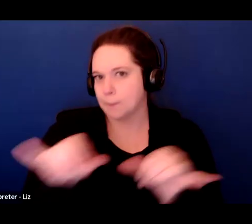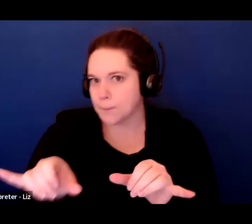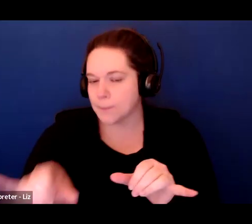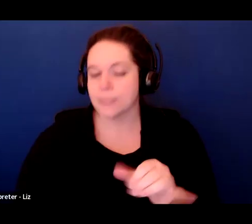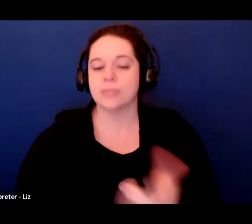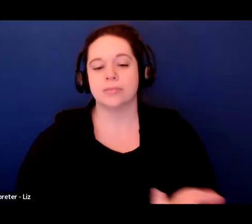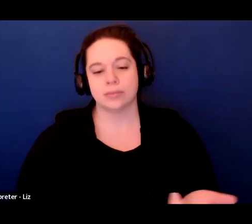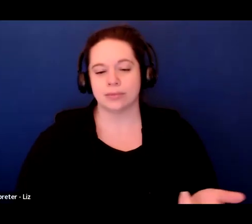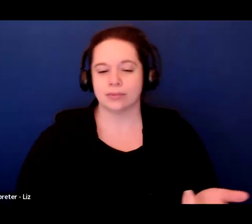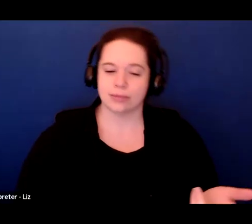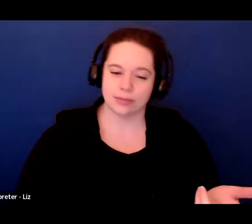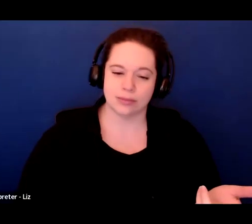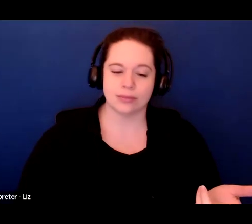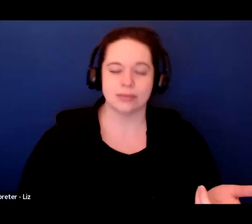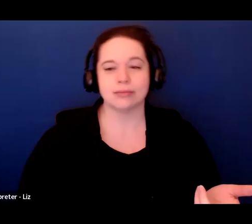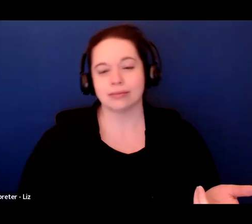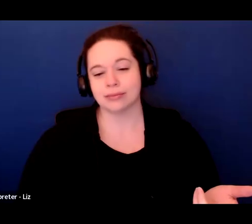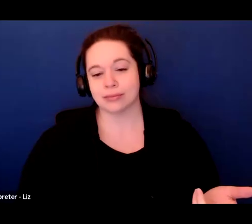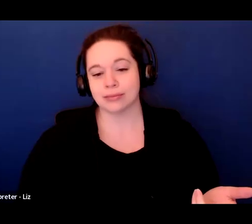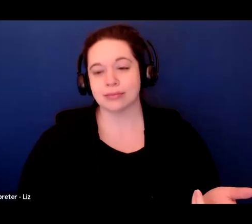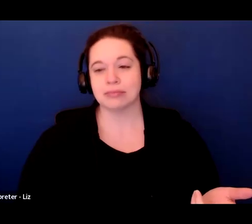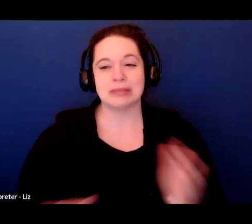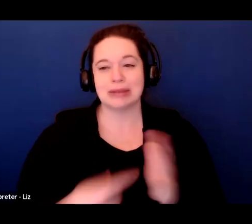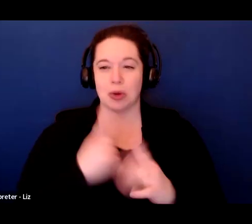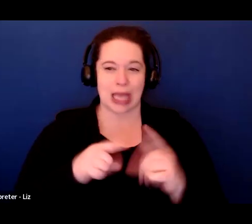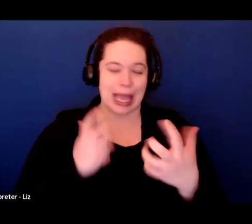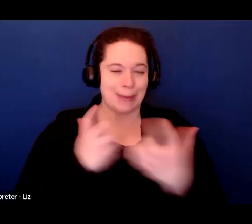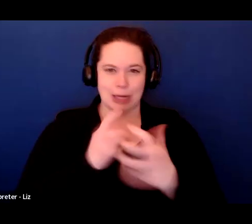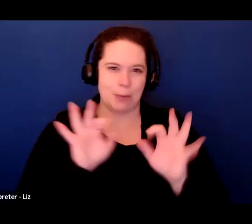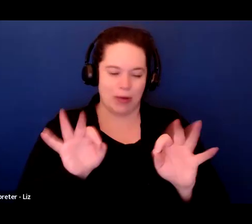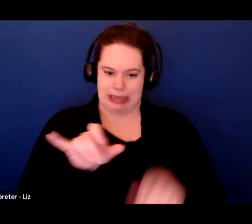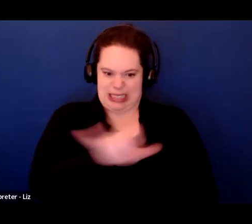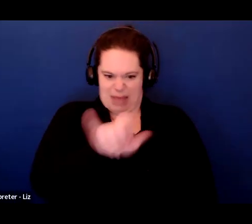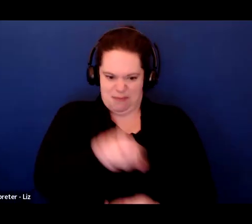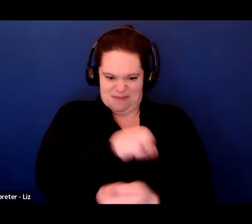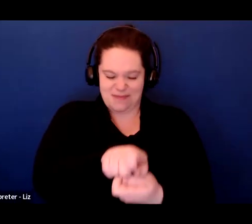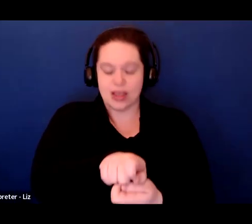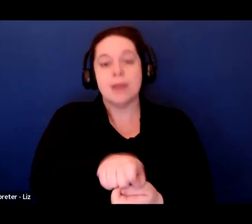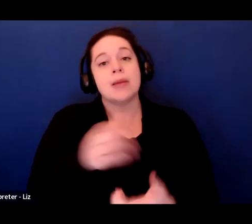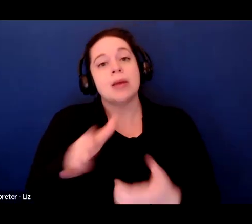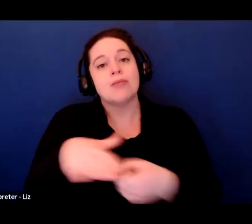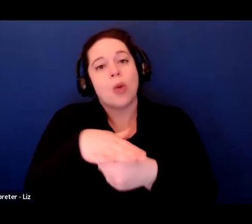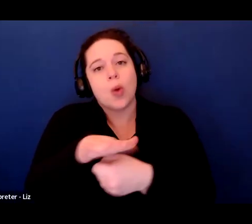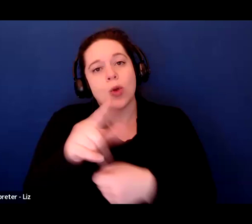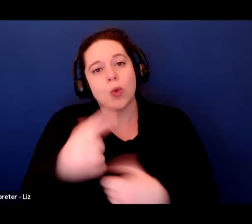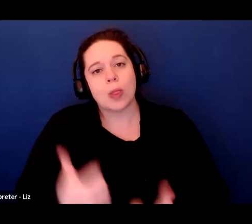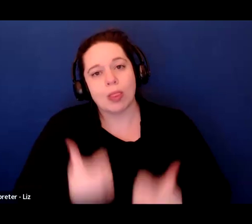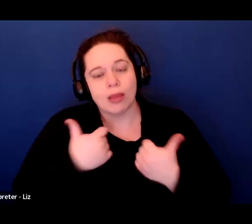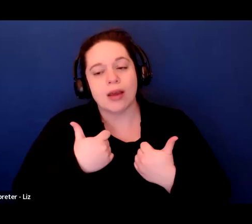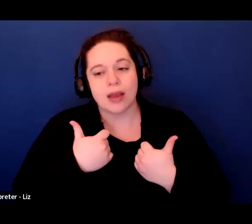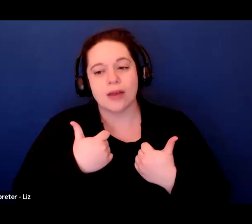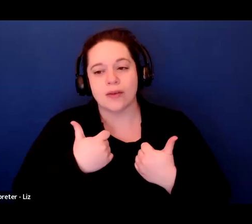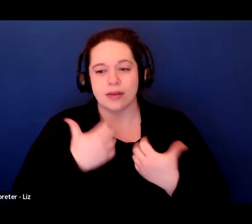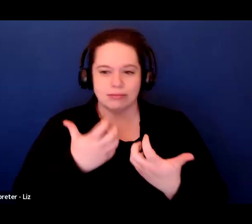Now, you can't always match up perfectly, but they'll try to pick somebody if they have somebody locally in your area.